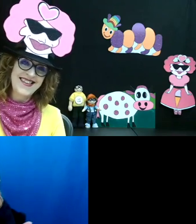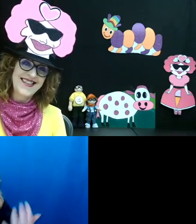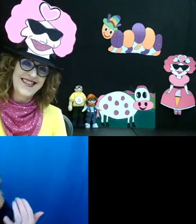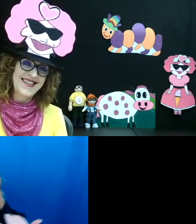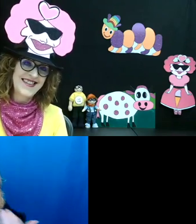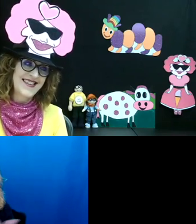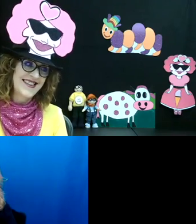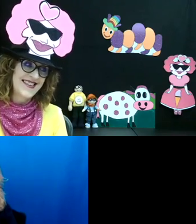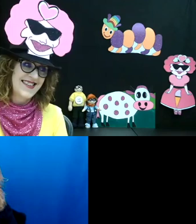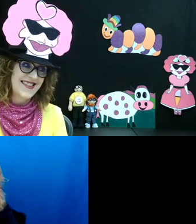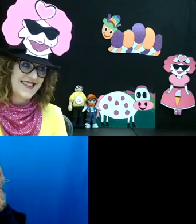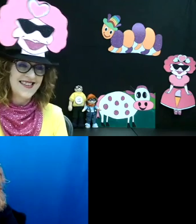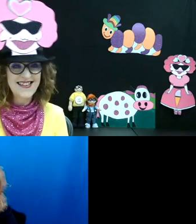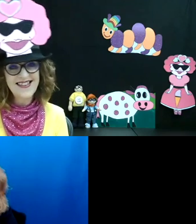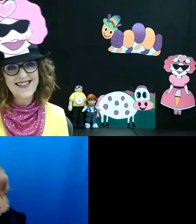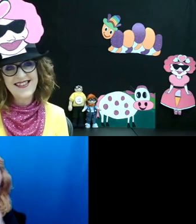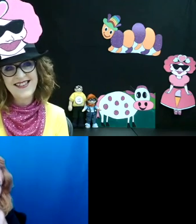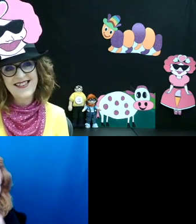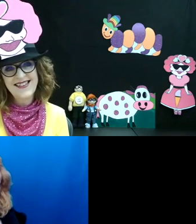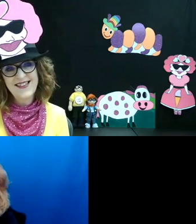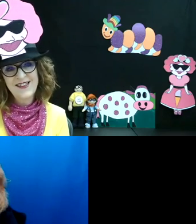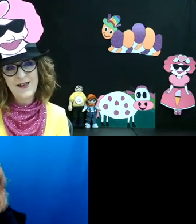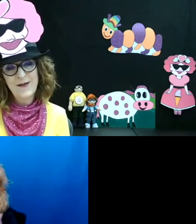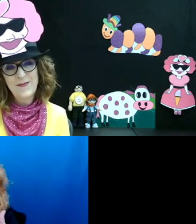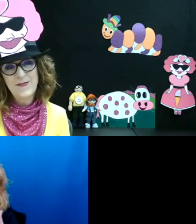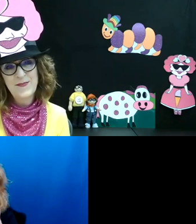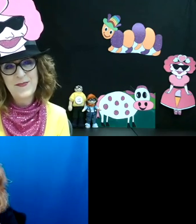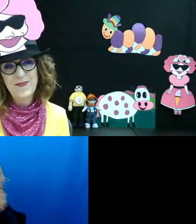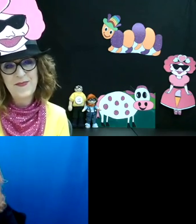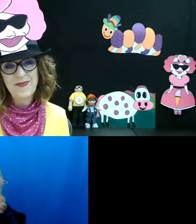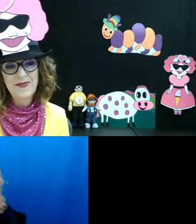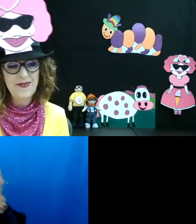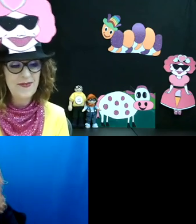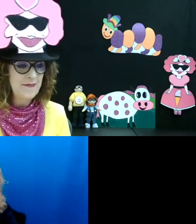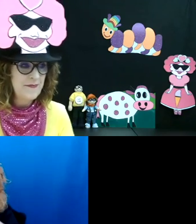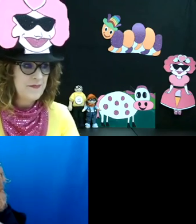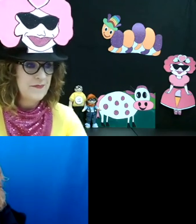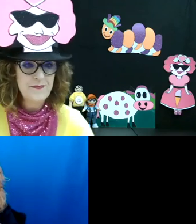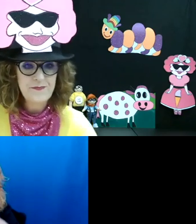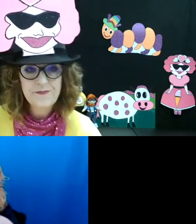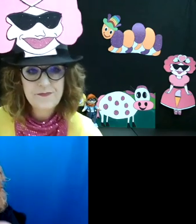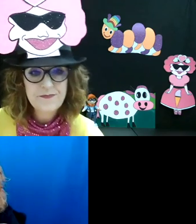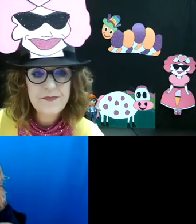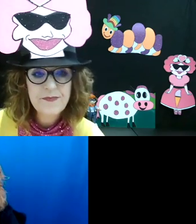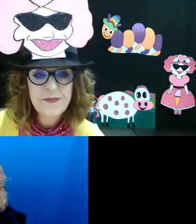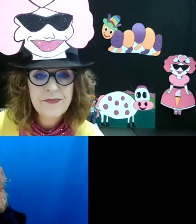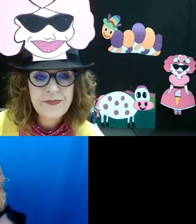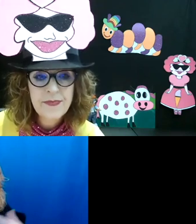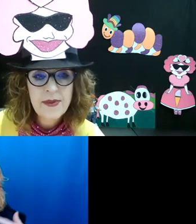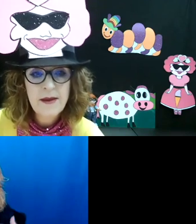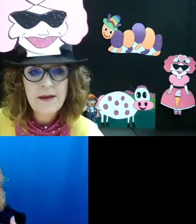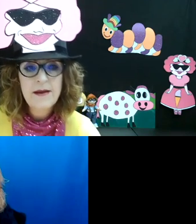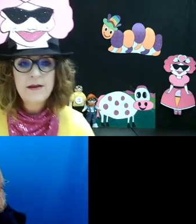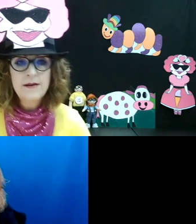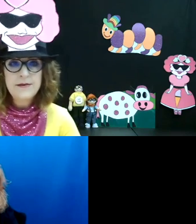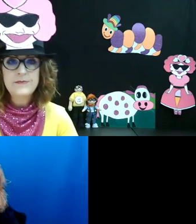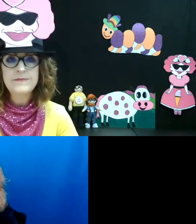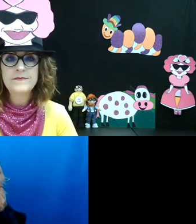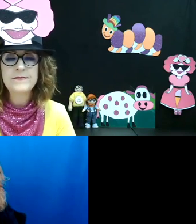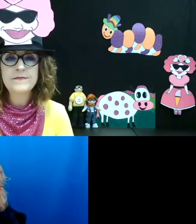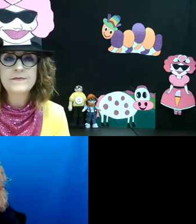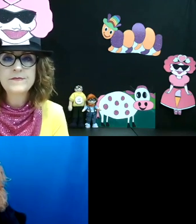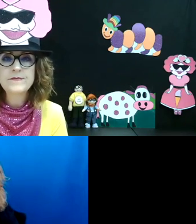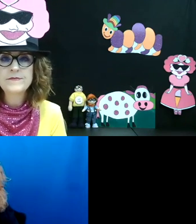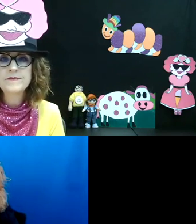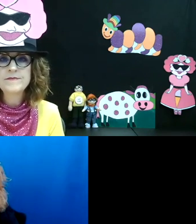for the last segment of Marvin's Seaside Adventure Storytime. My name is Jen Gettleman, and